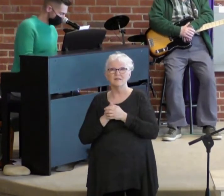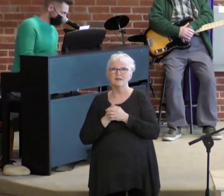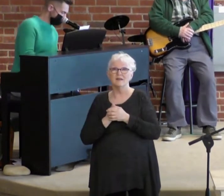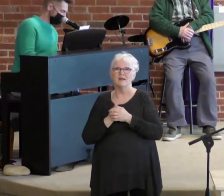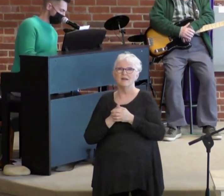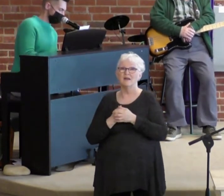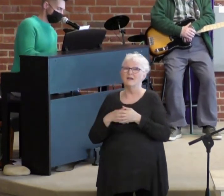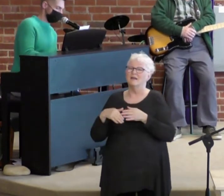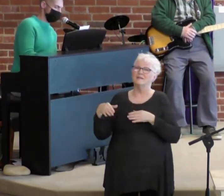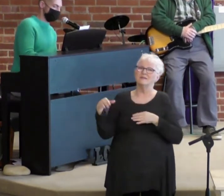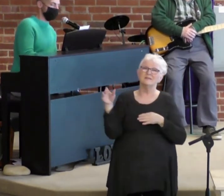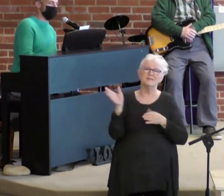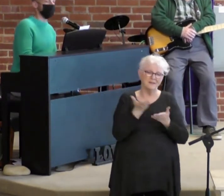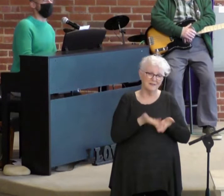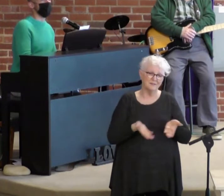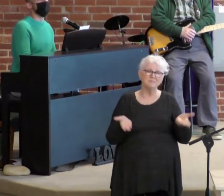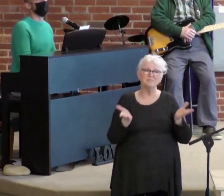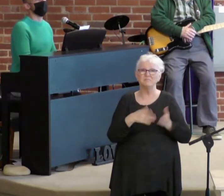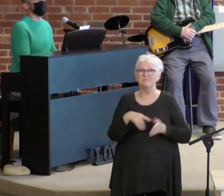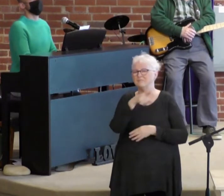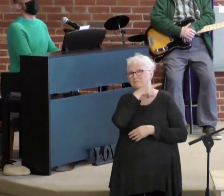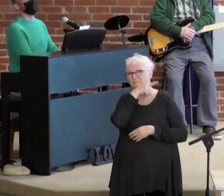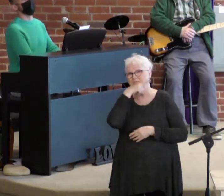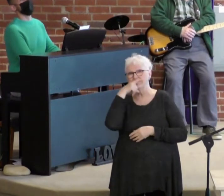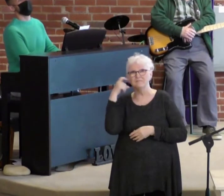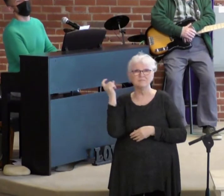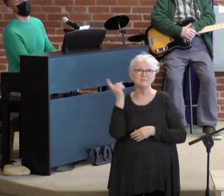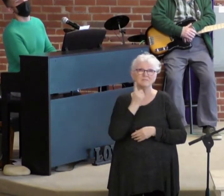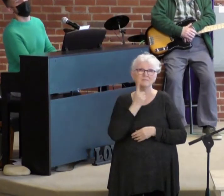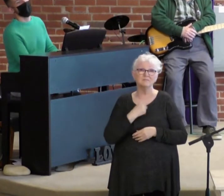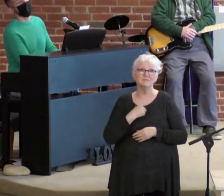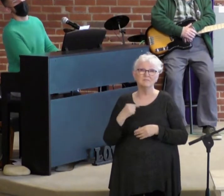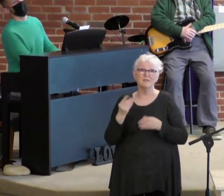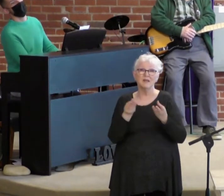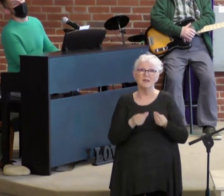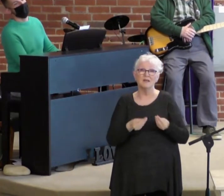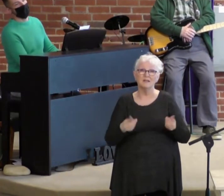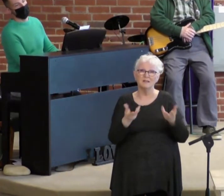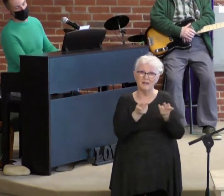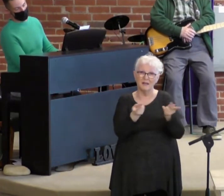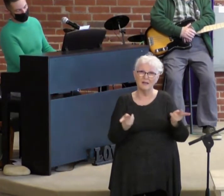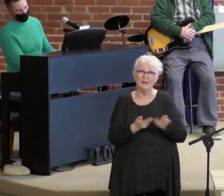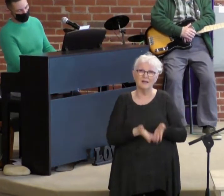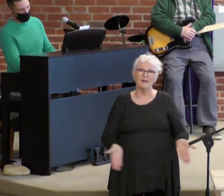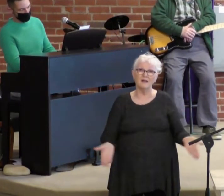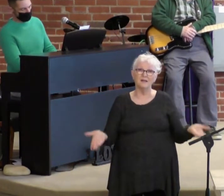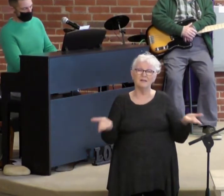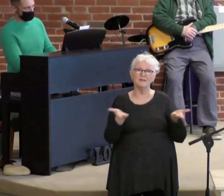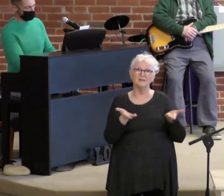that shadows a dry, thirsty